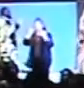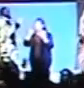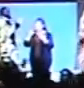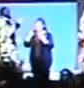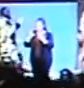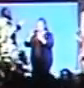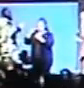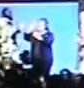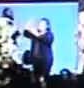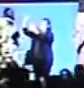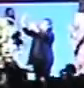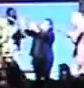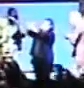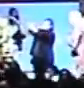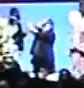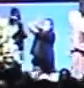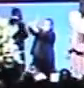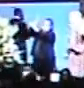Thank you.